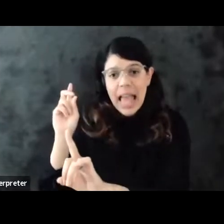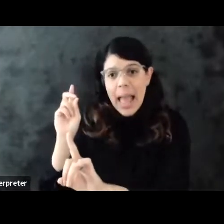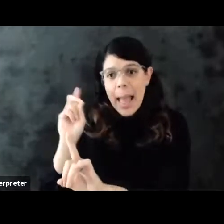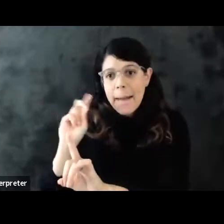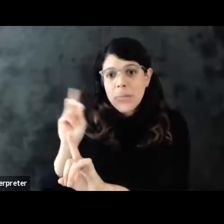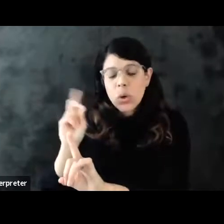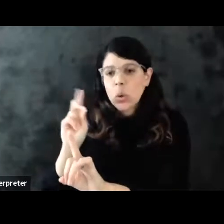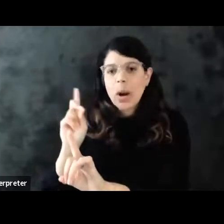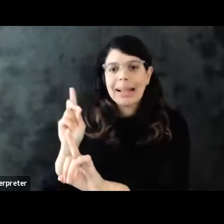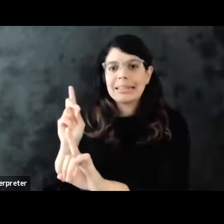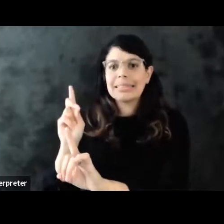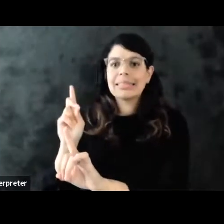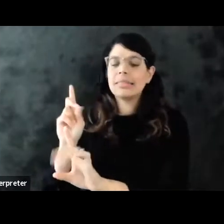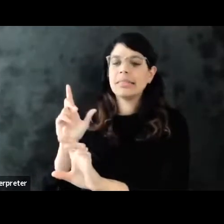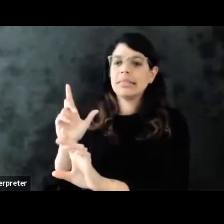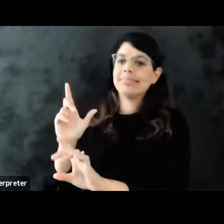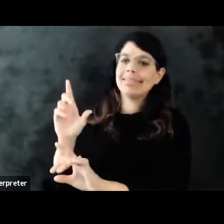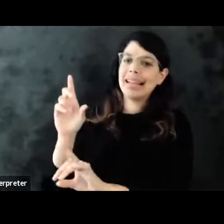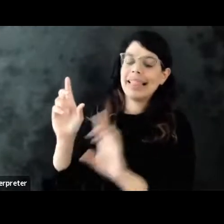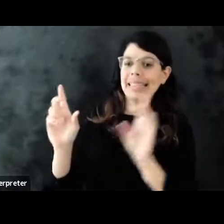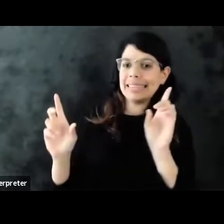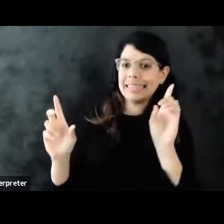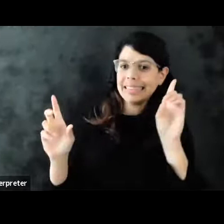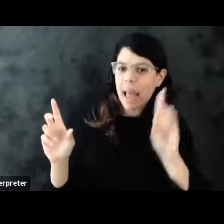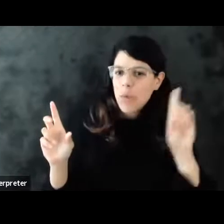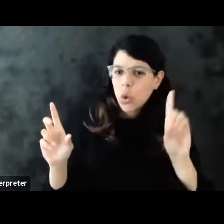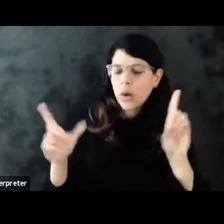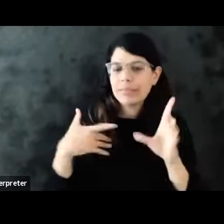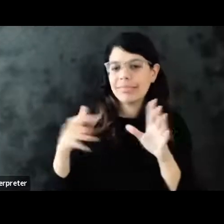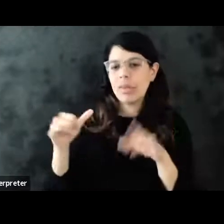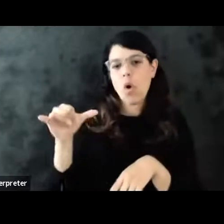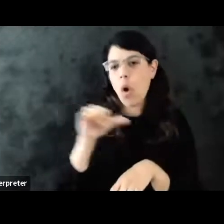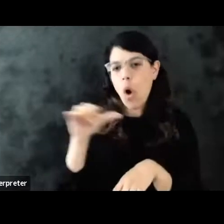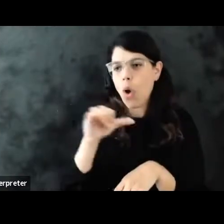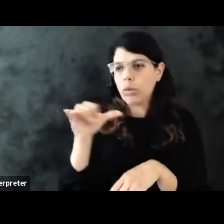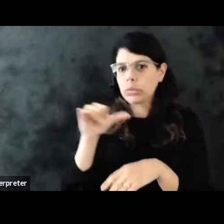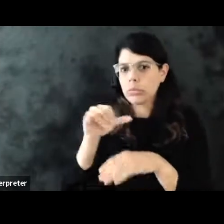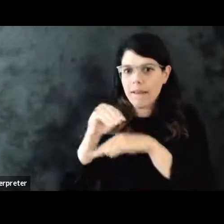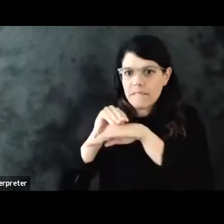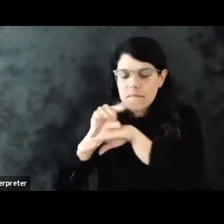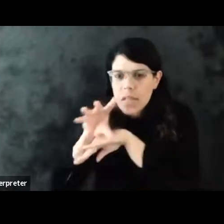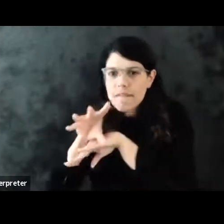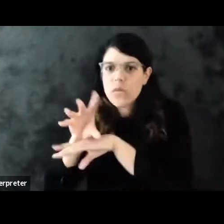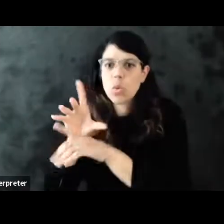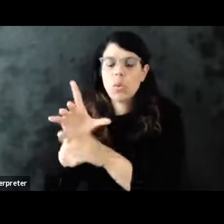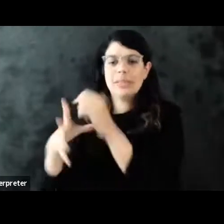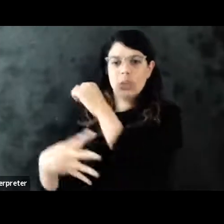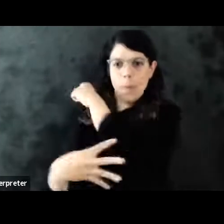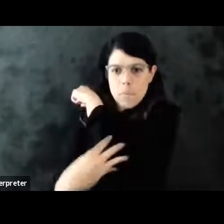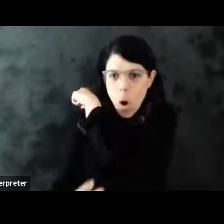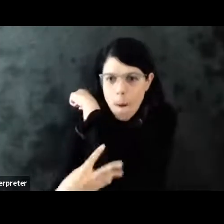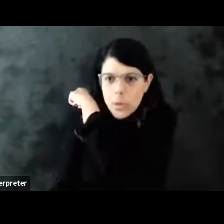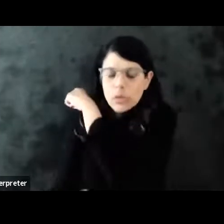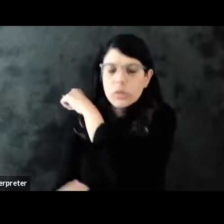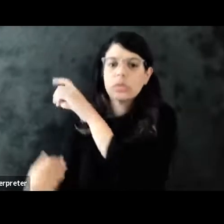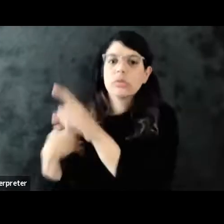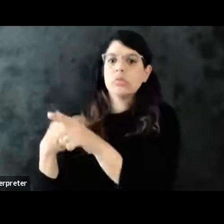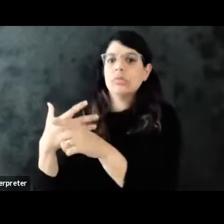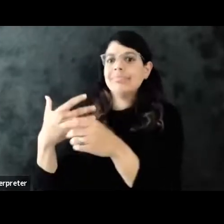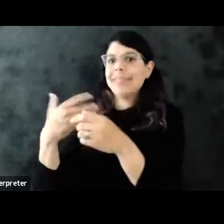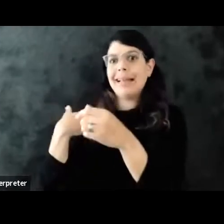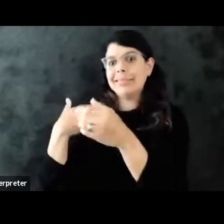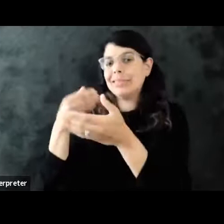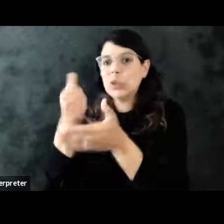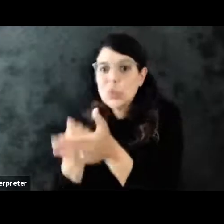to the wealthy levels. There's more and more, not only are there millionaires now we got billionaires, and now we got trillionaires. Hijo de la